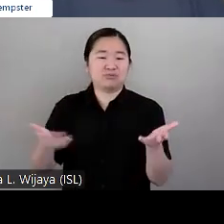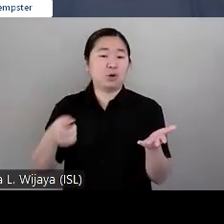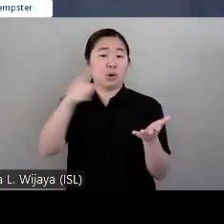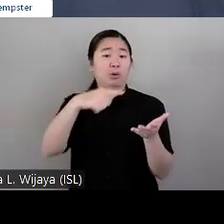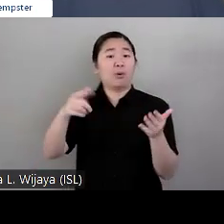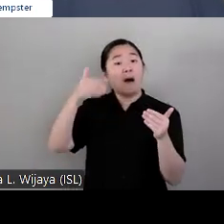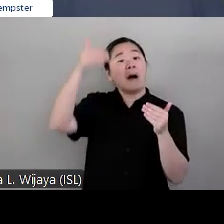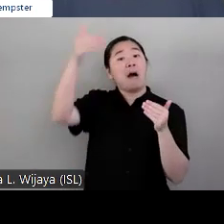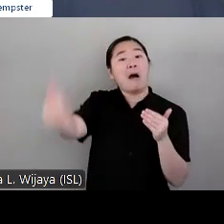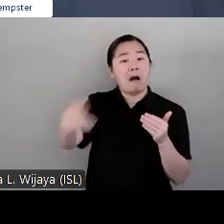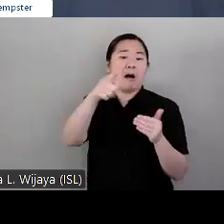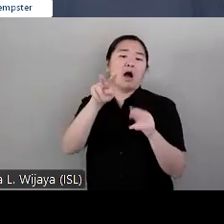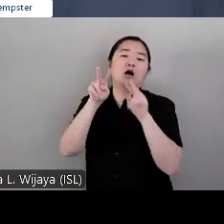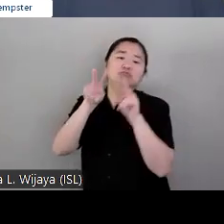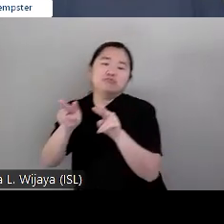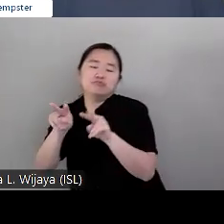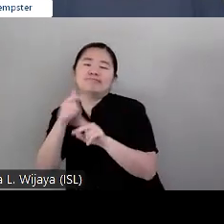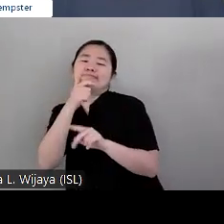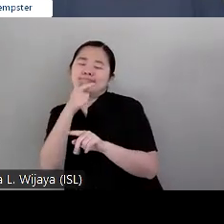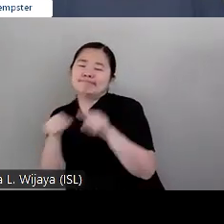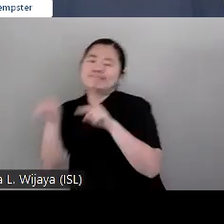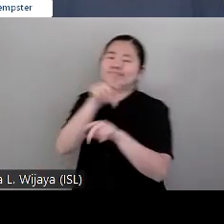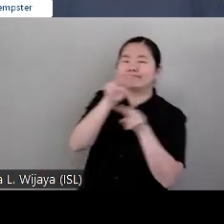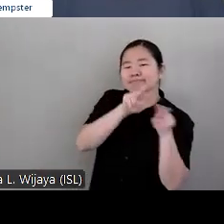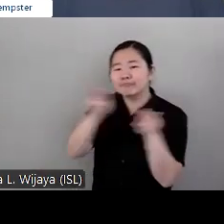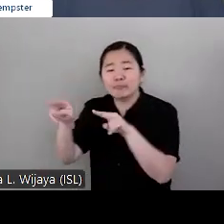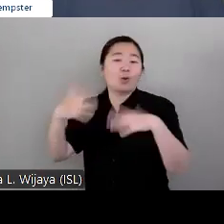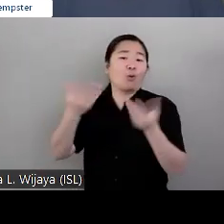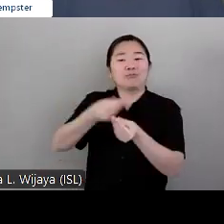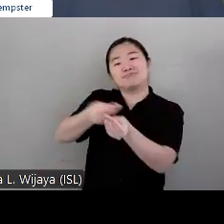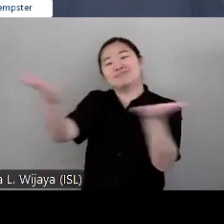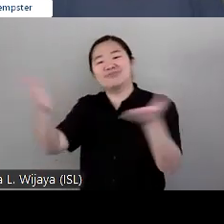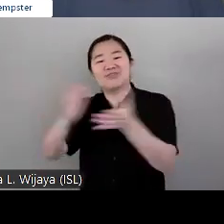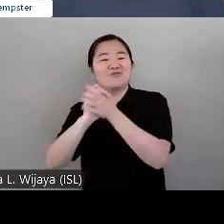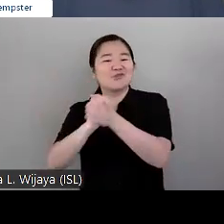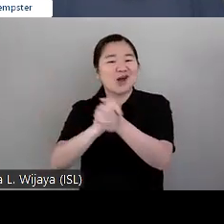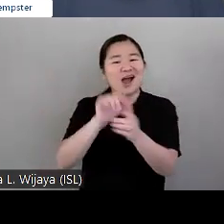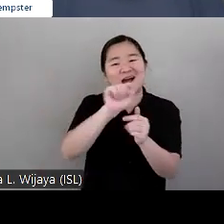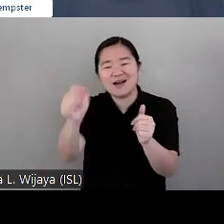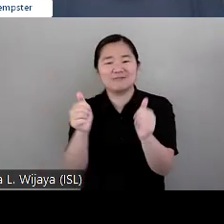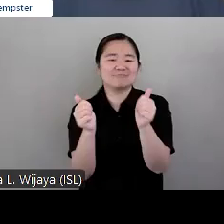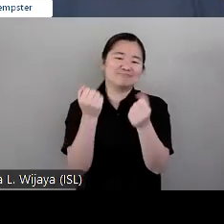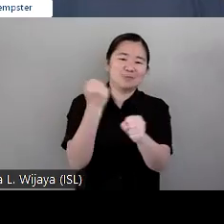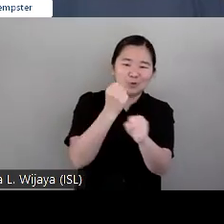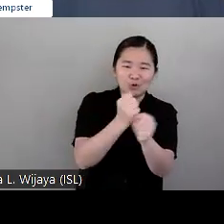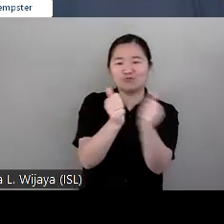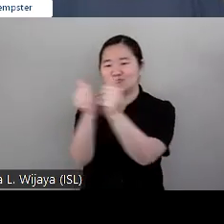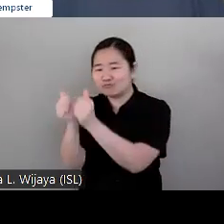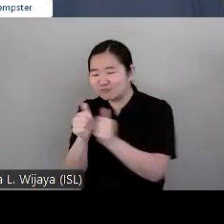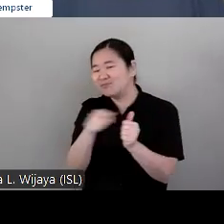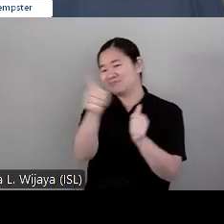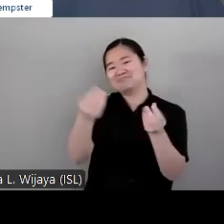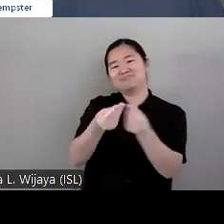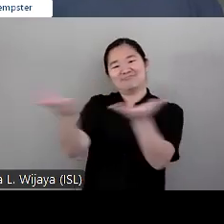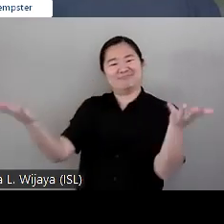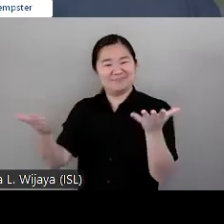panel. We've received some questions in advance when people registered, and we're going to work through as many of those as we can